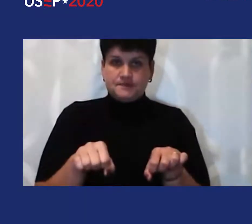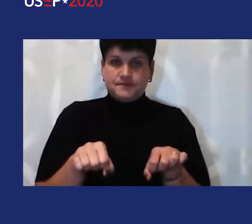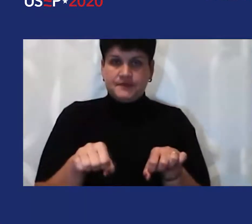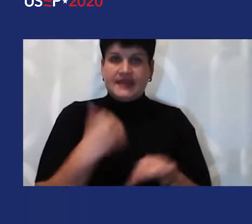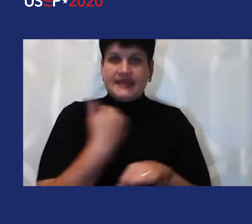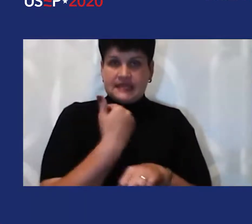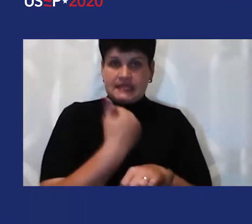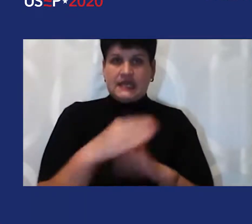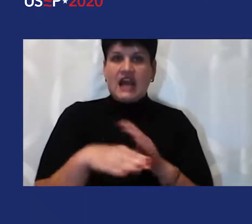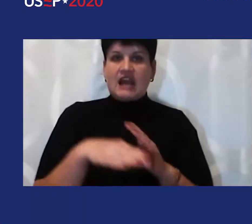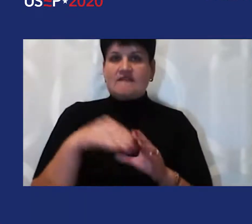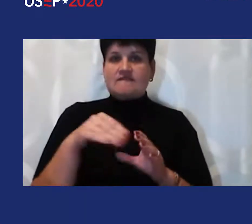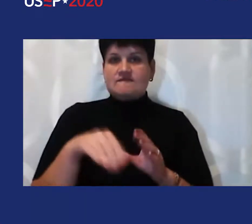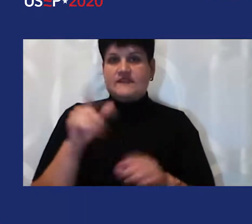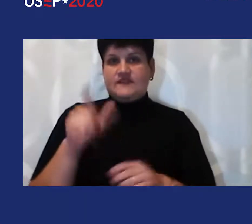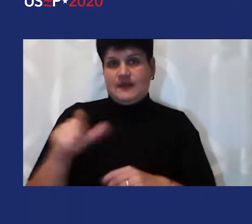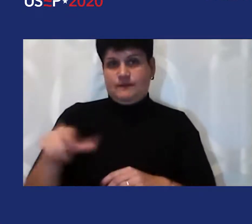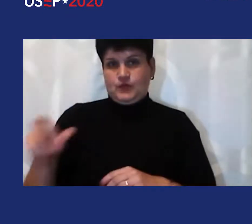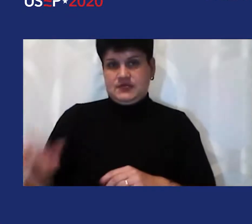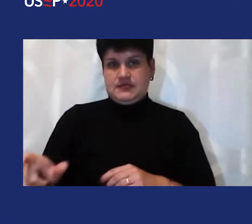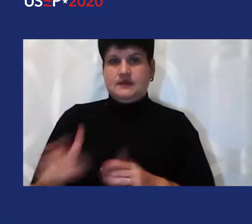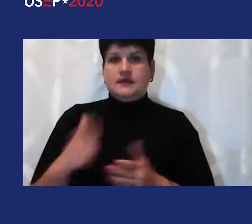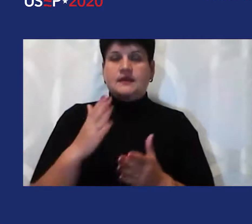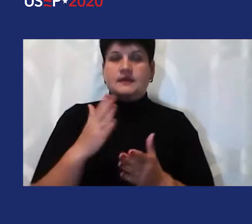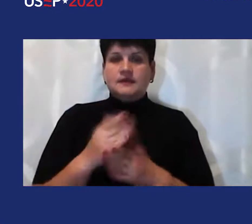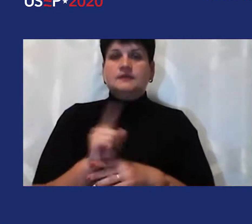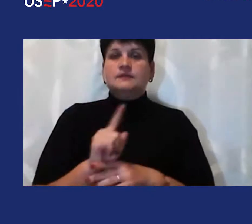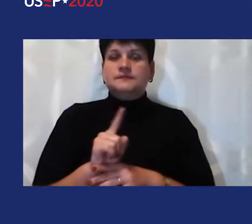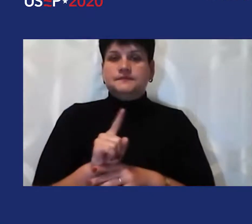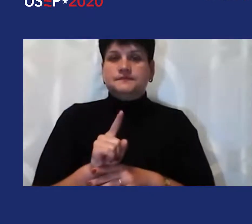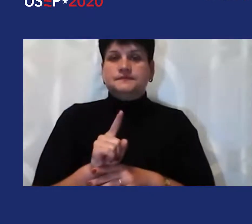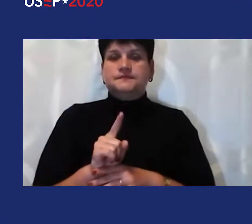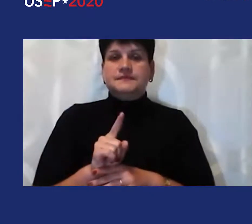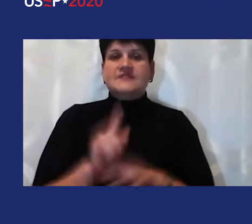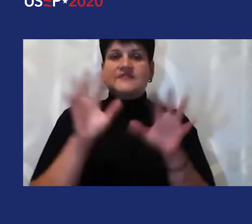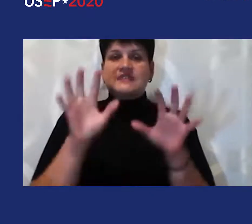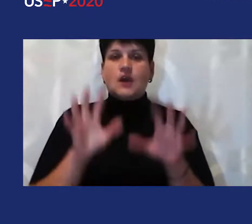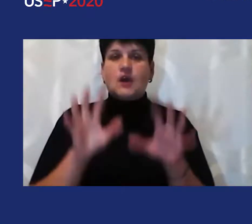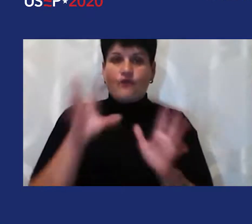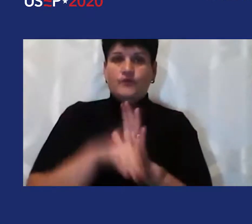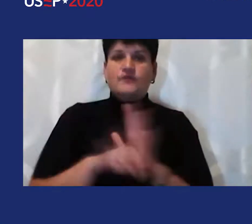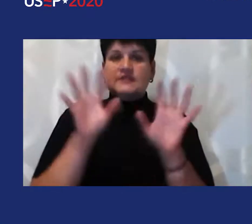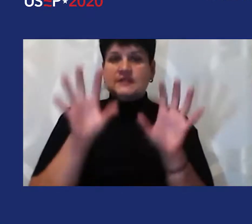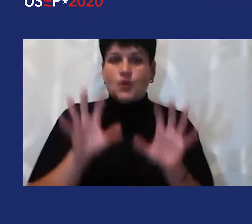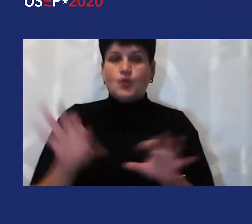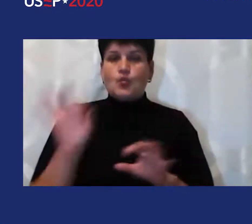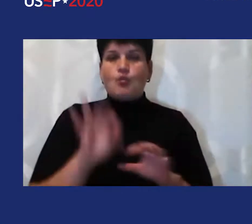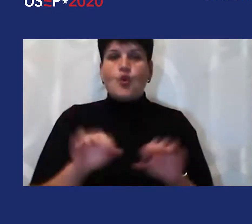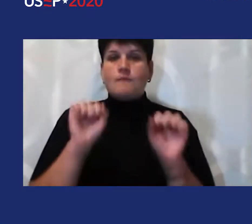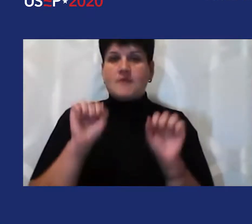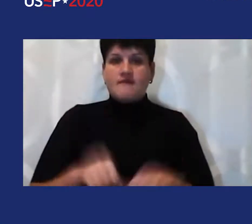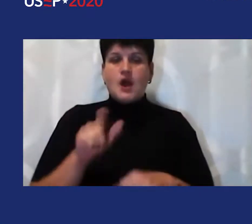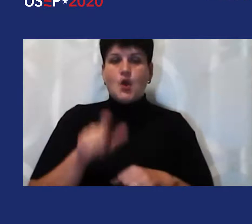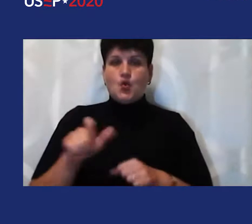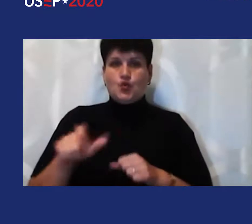Act, which she refers to as the ADA. This legislation means that all polling places and methods of voting